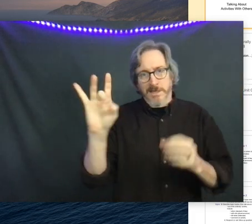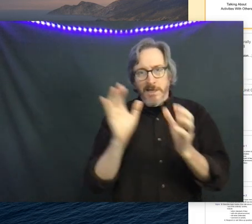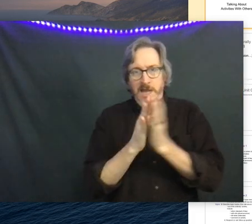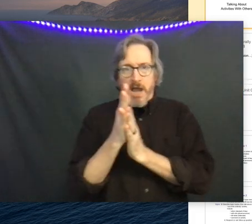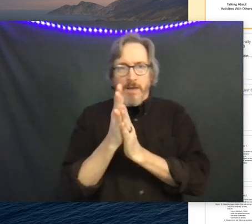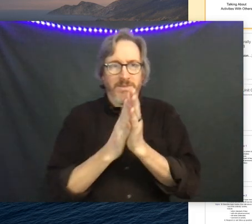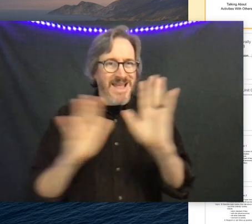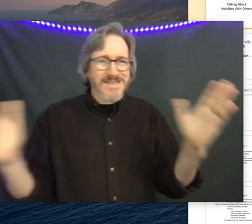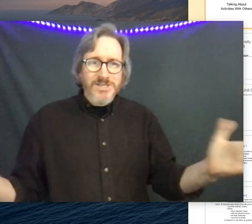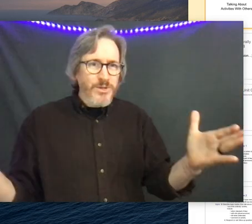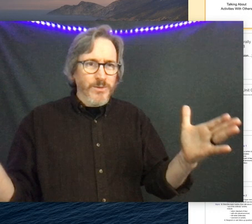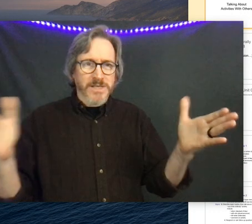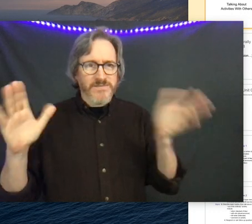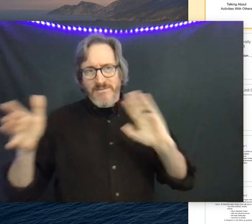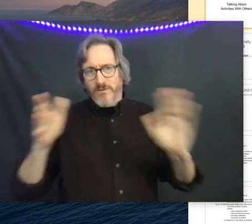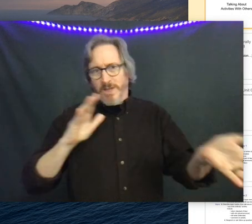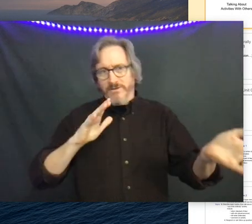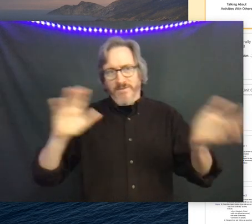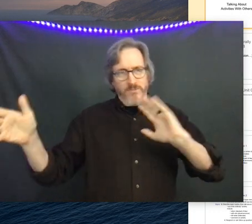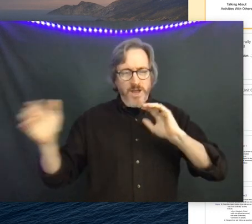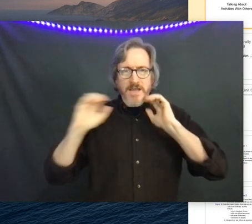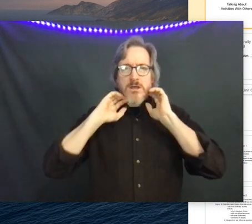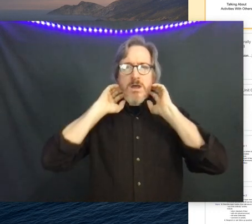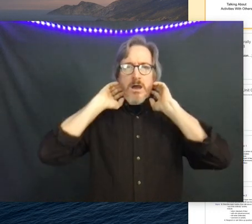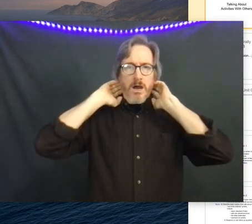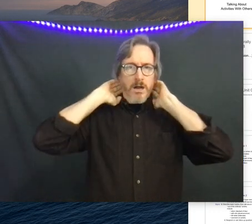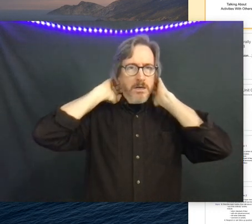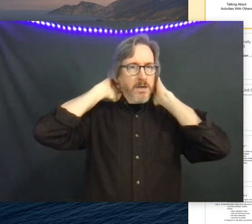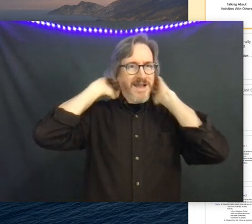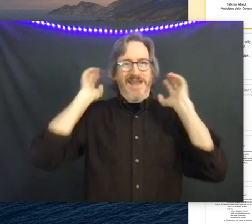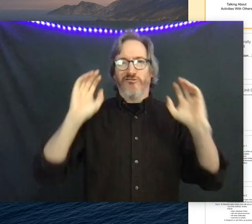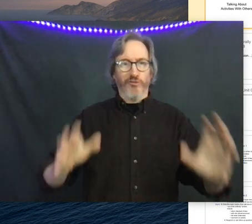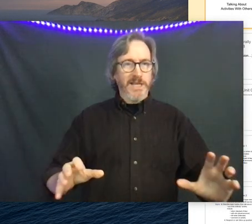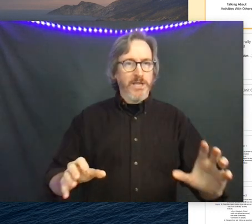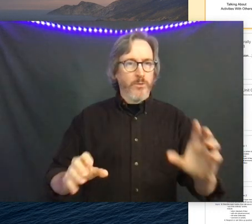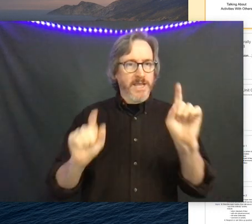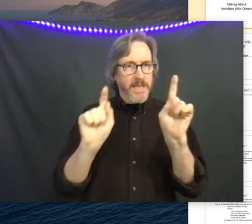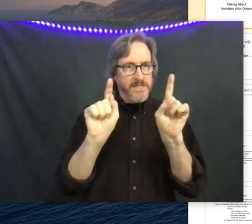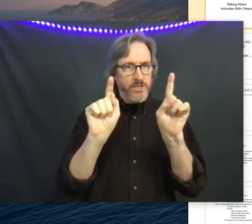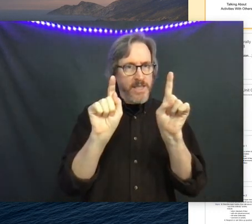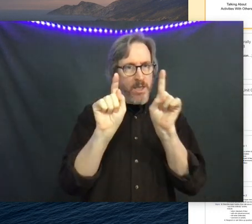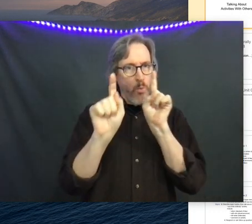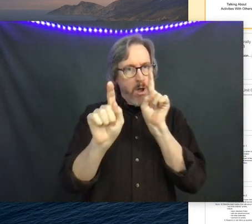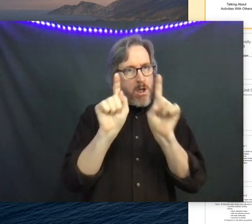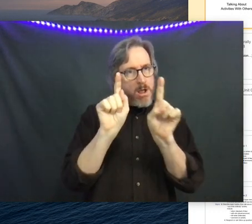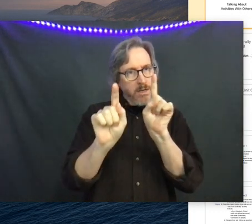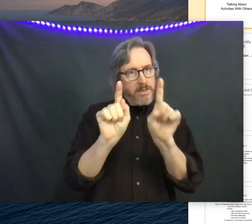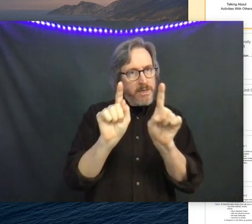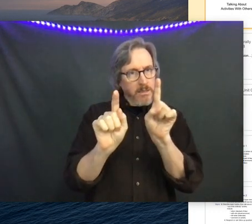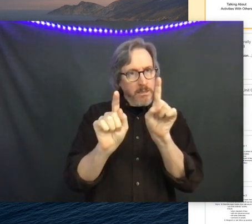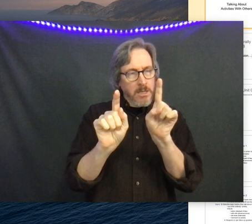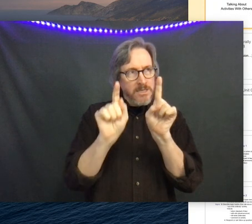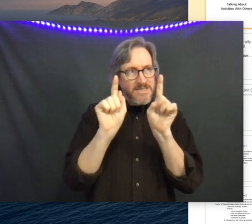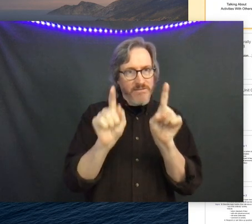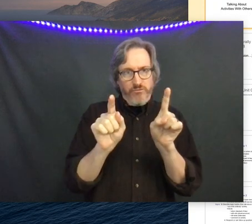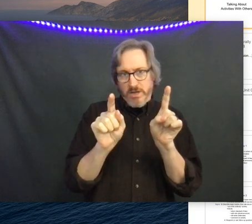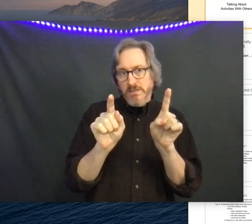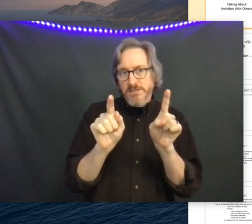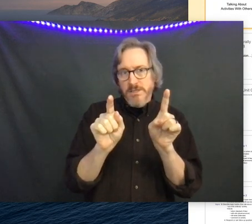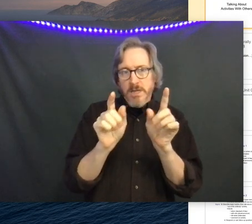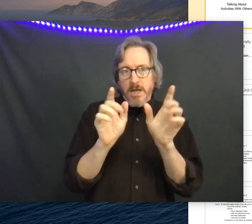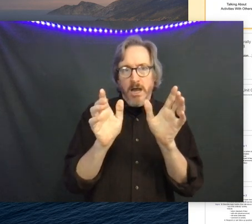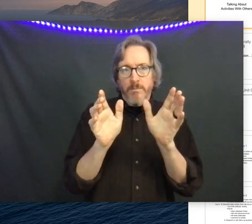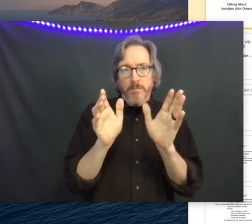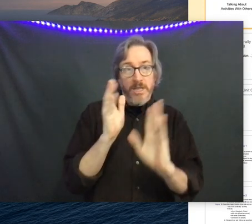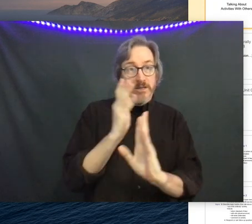5.08. Last two units, 508 and 509, are, again, really quick. It's looking at one little